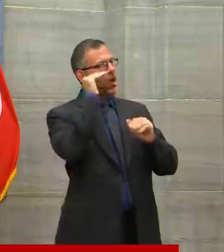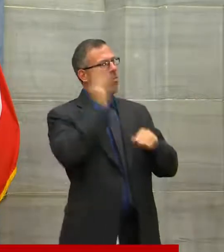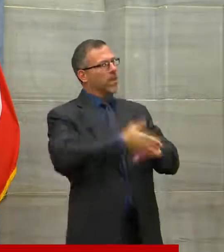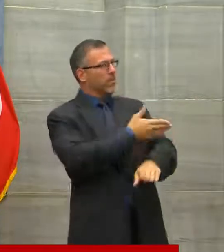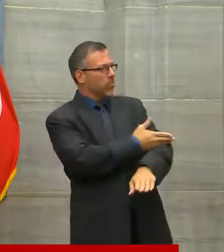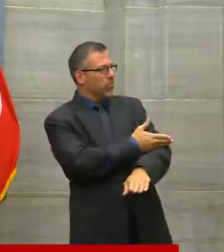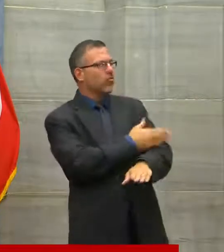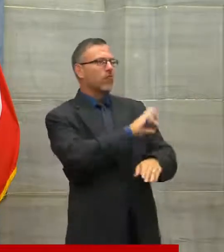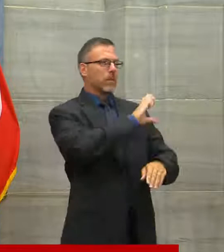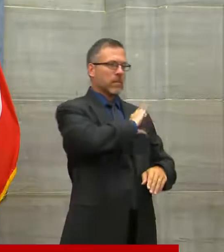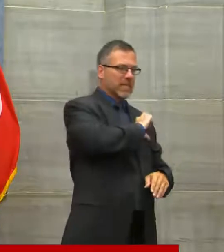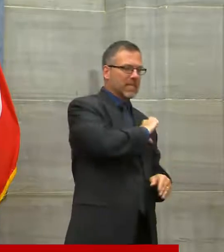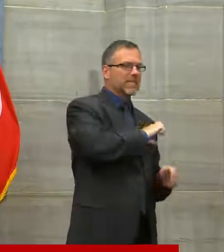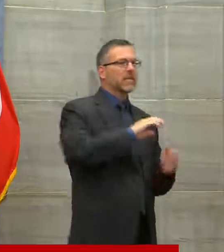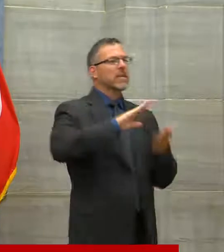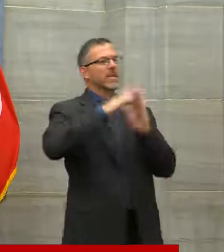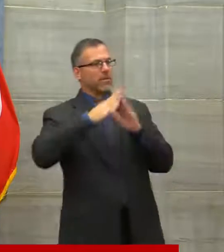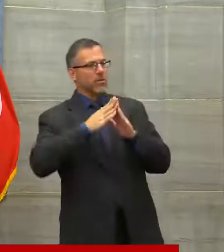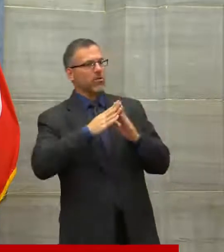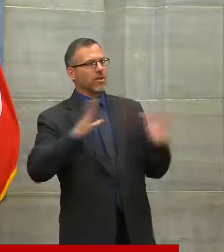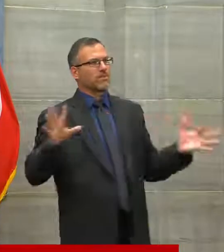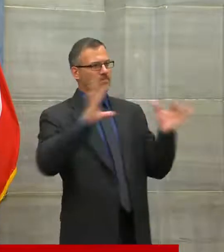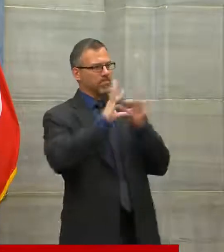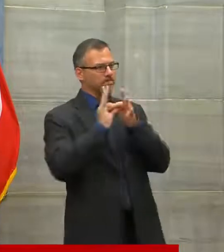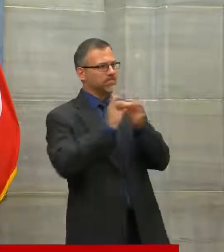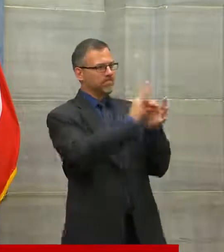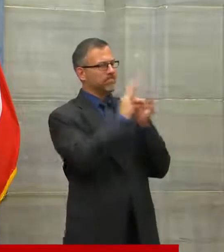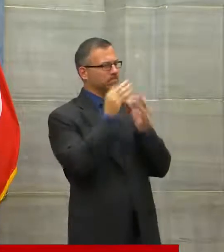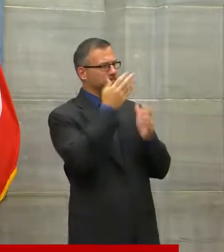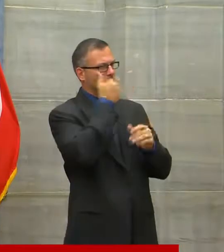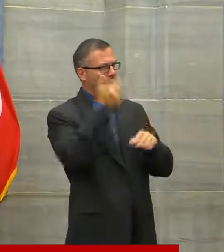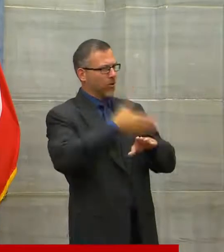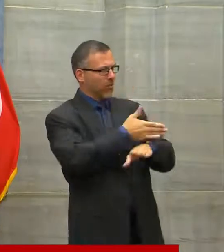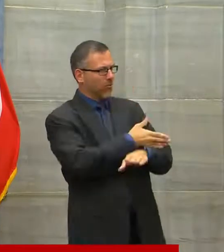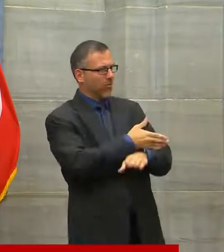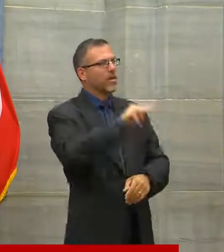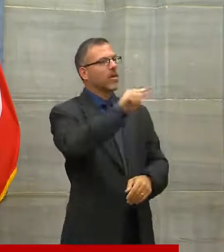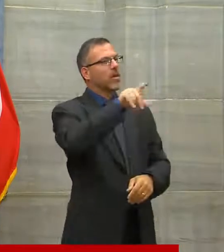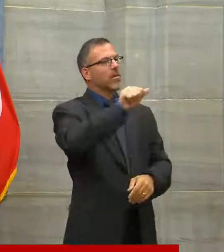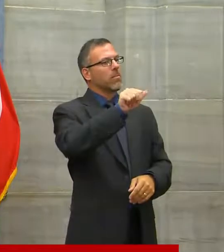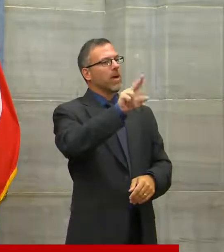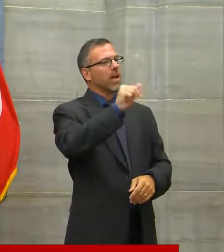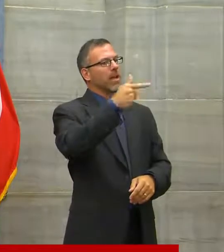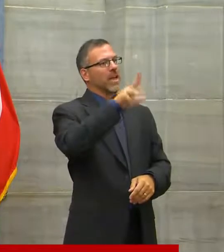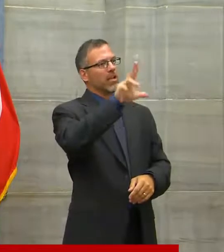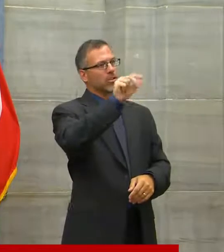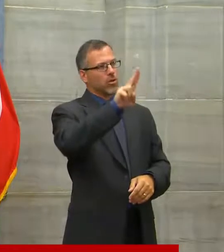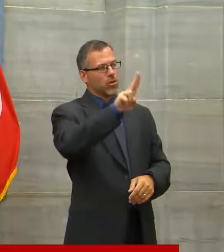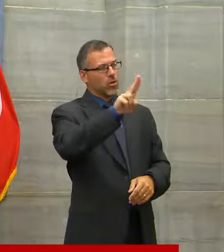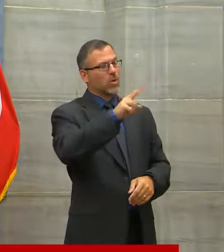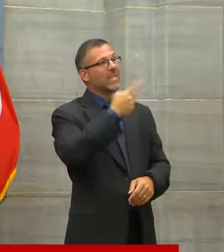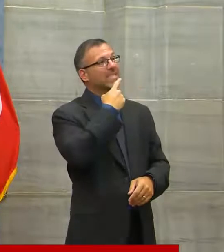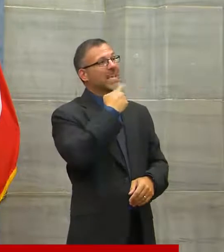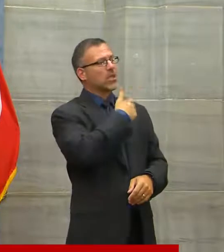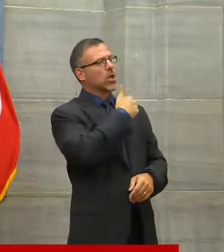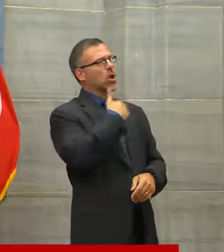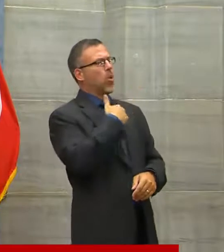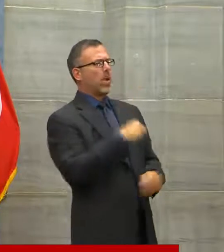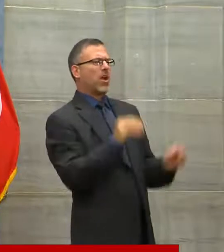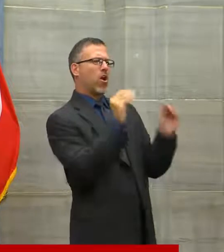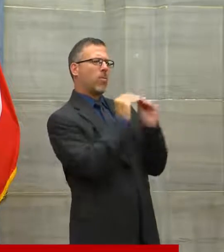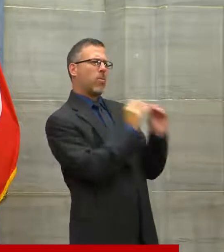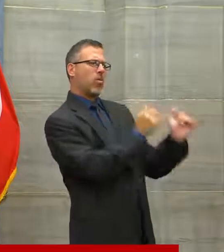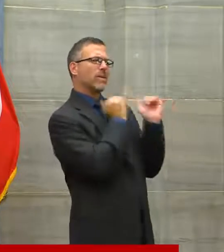our communities and law enforcement in Tennessee. In the words of Maya Angelou, we are more alike, my friends, than we are